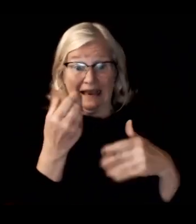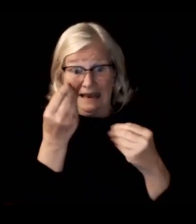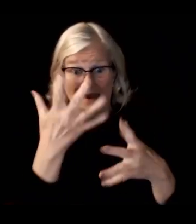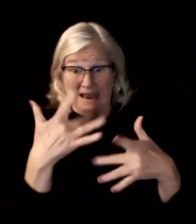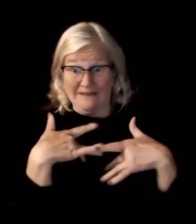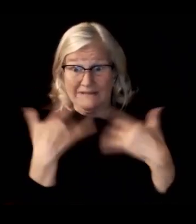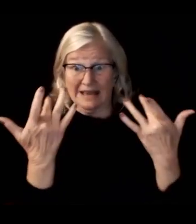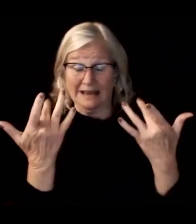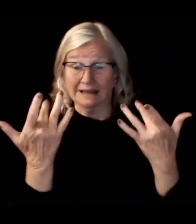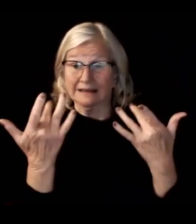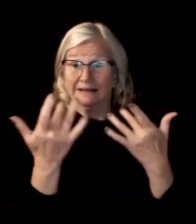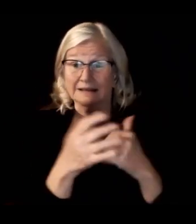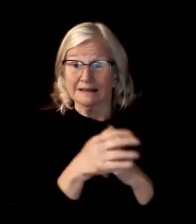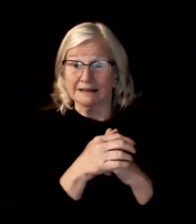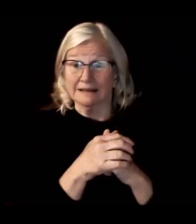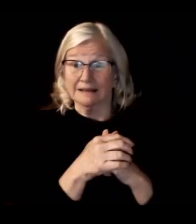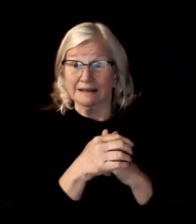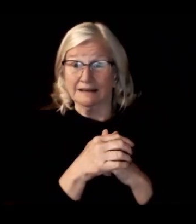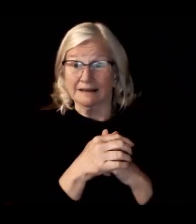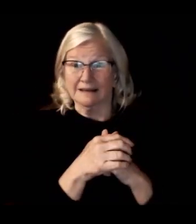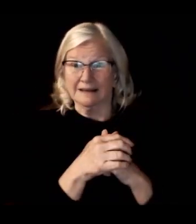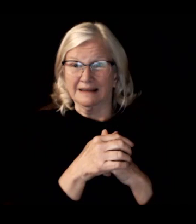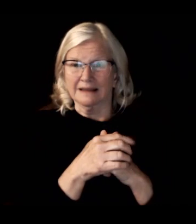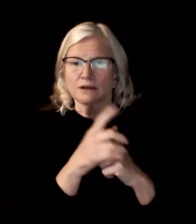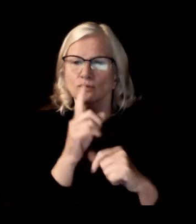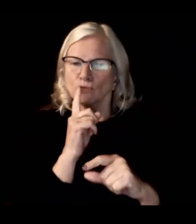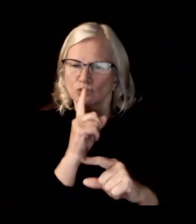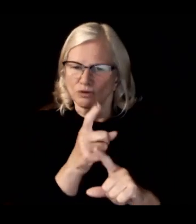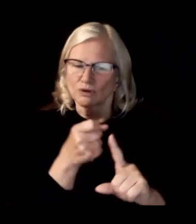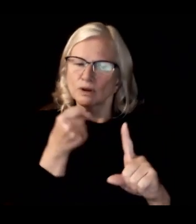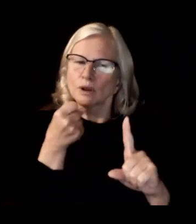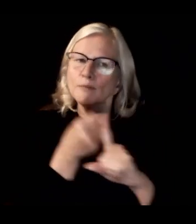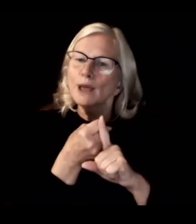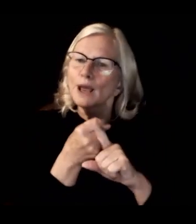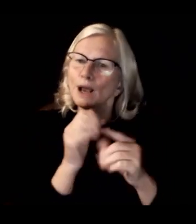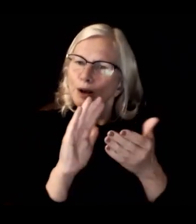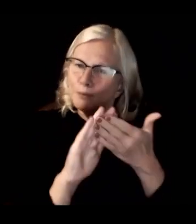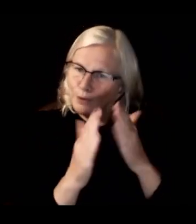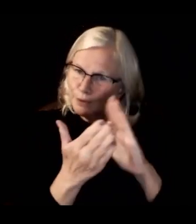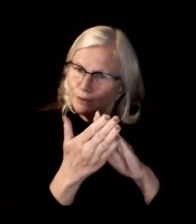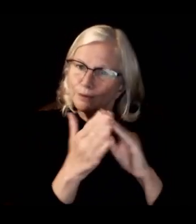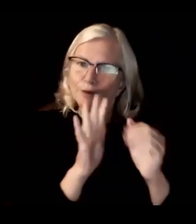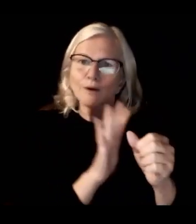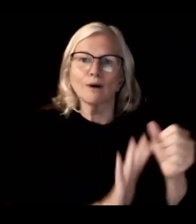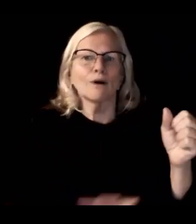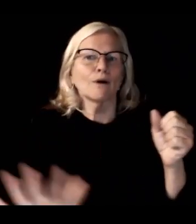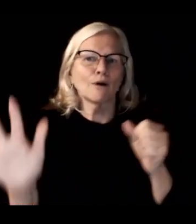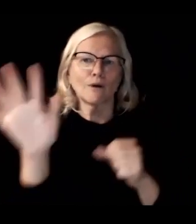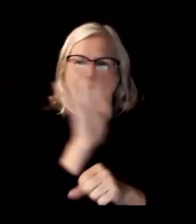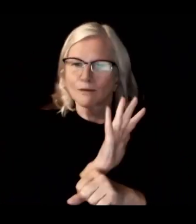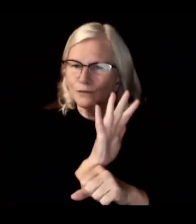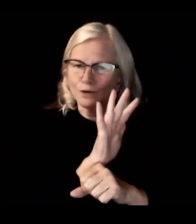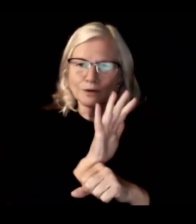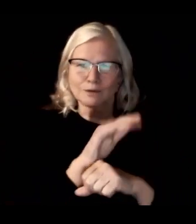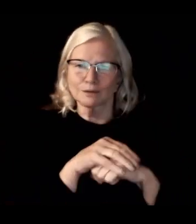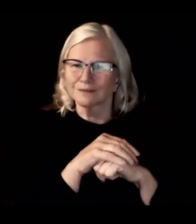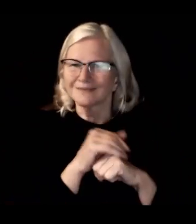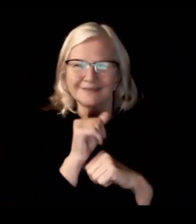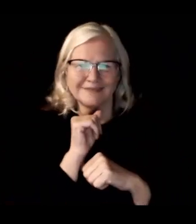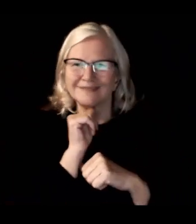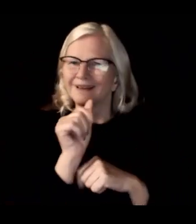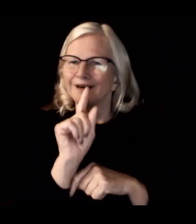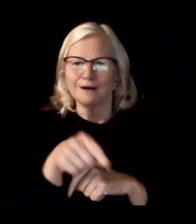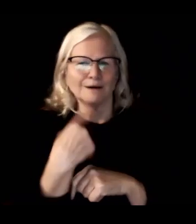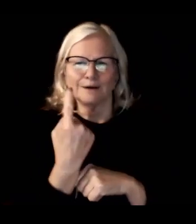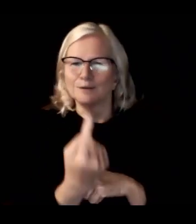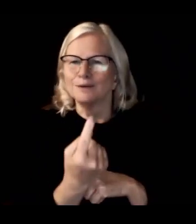communities, across the state and across the country. So not just urban areas, but I'll certainly